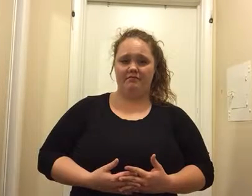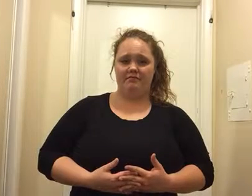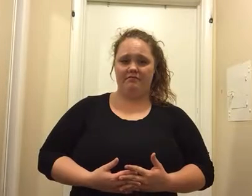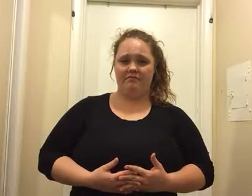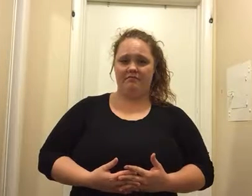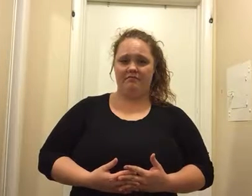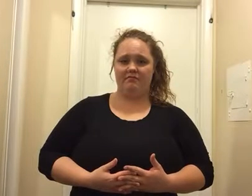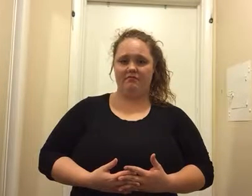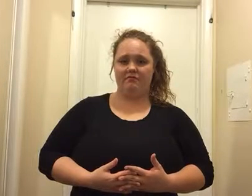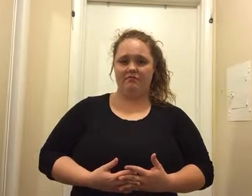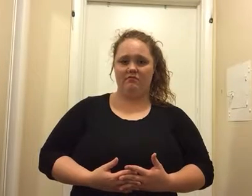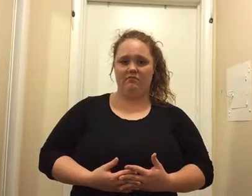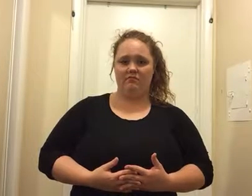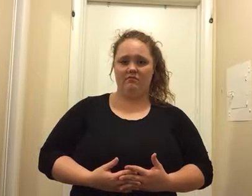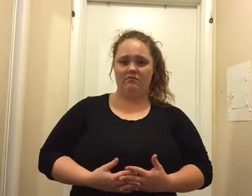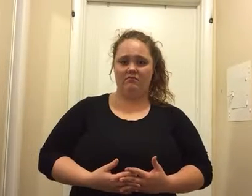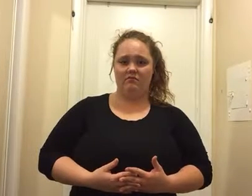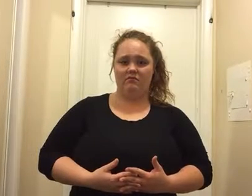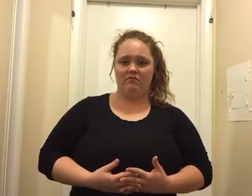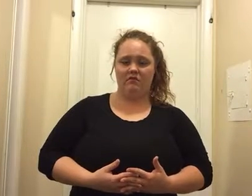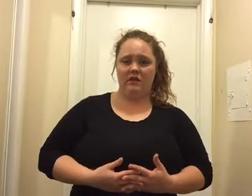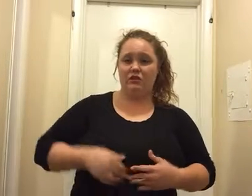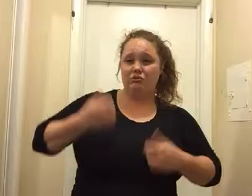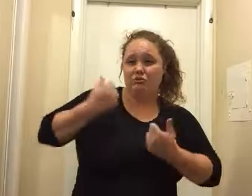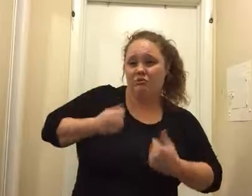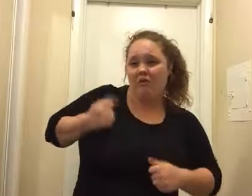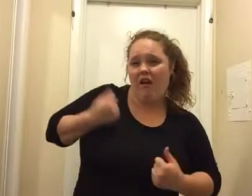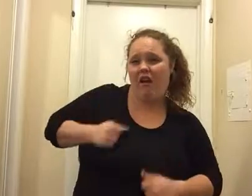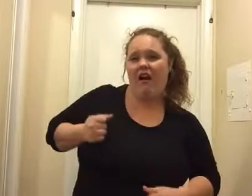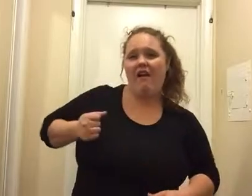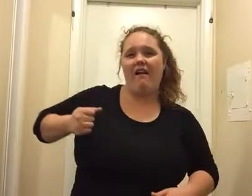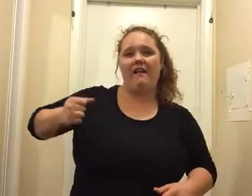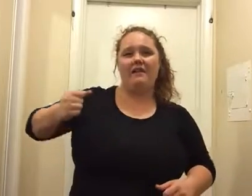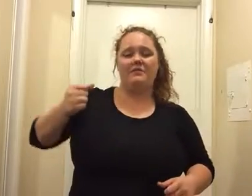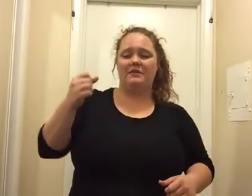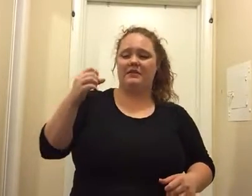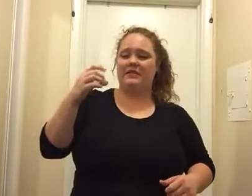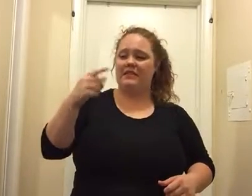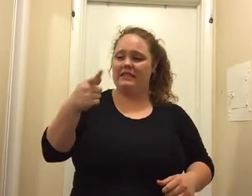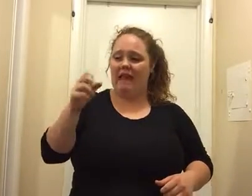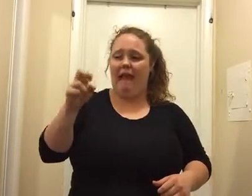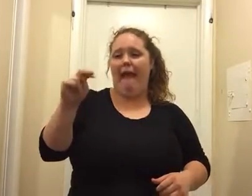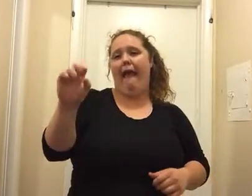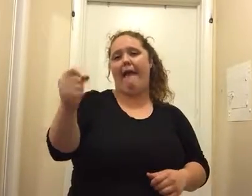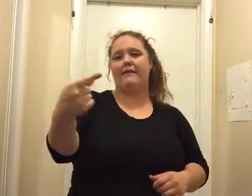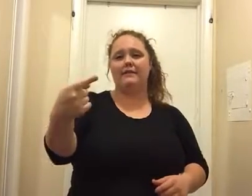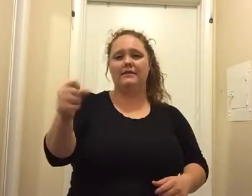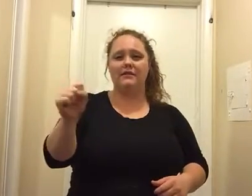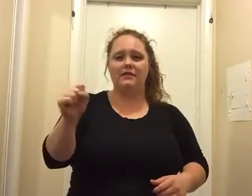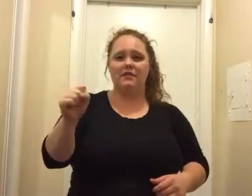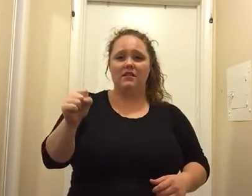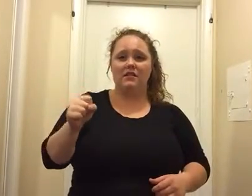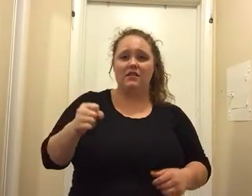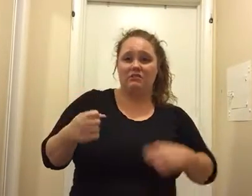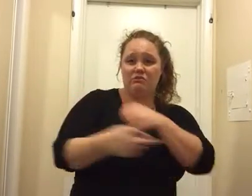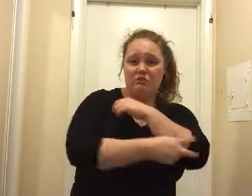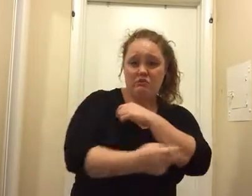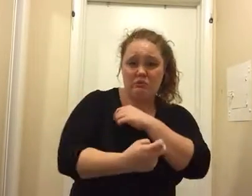crime, and the gangs, and the drugs that have stolen too many lives and robbed our country of so